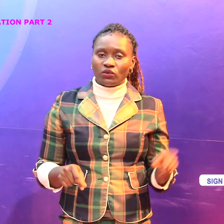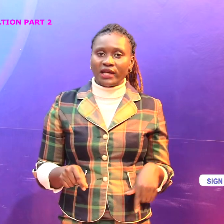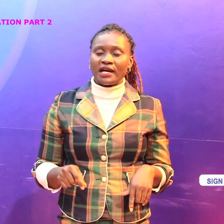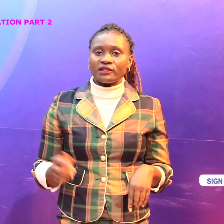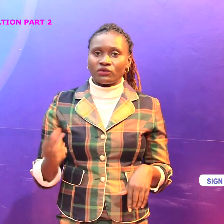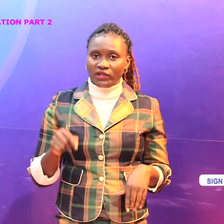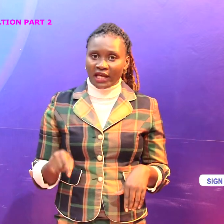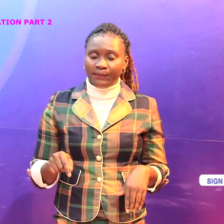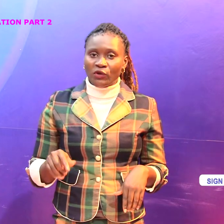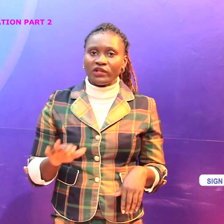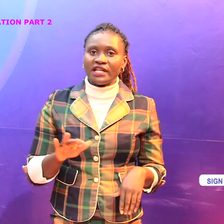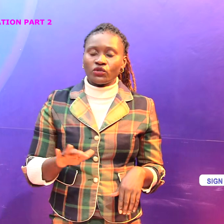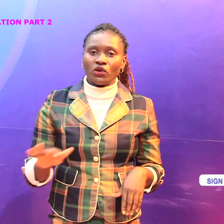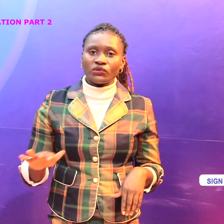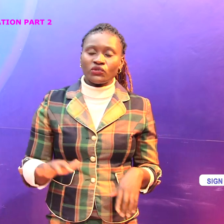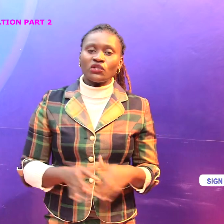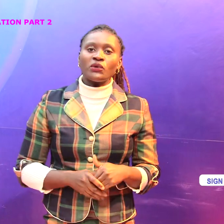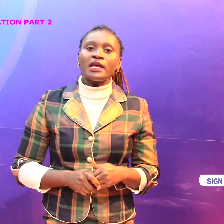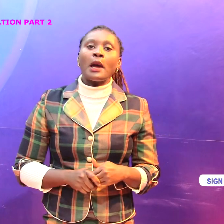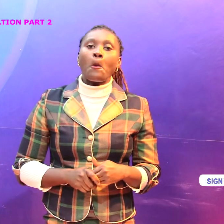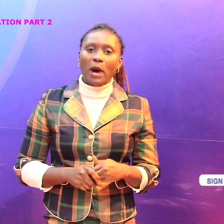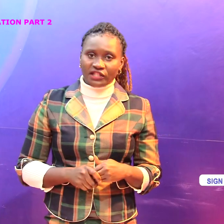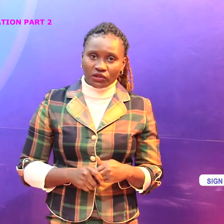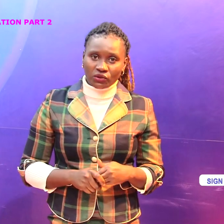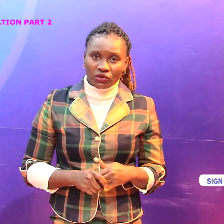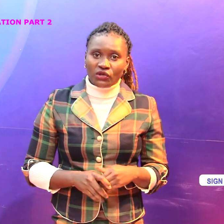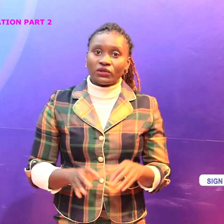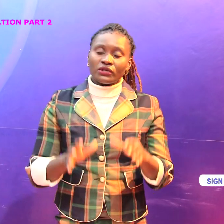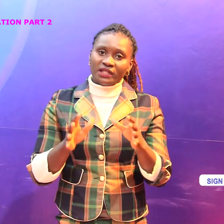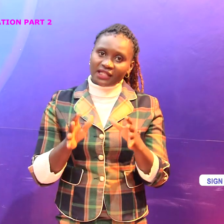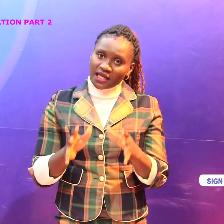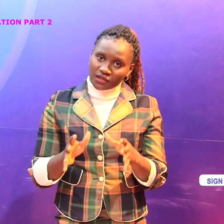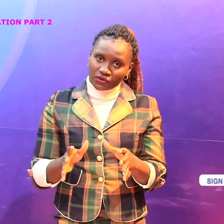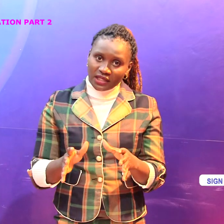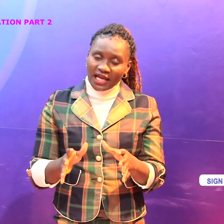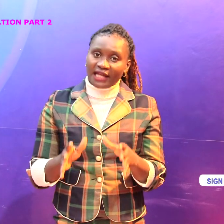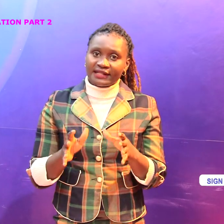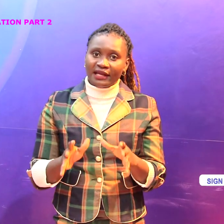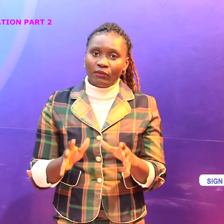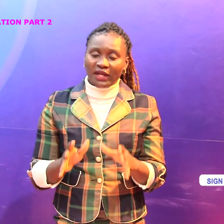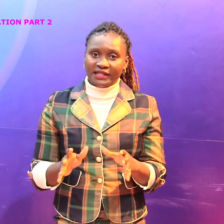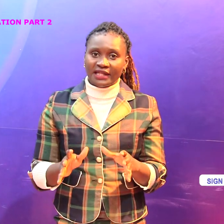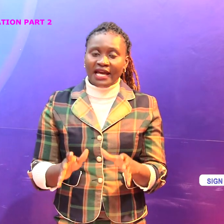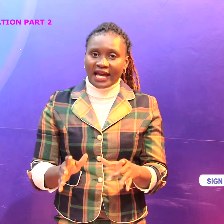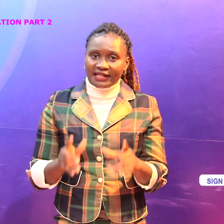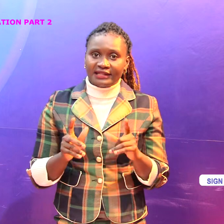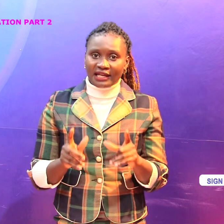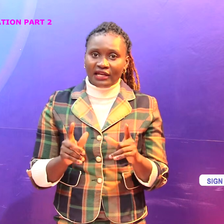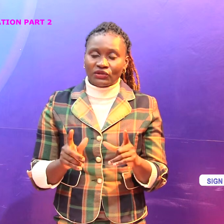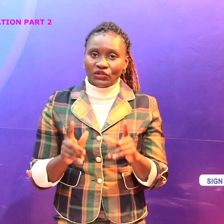1, and today we're just going to continue with the part 2. So stay tuned and stay blessed and stay so